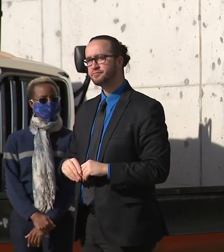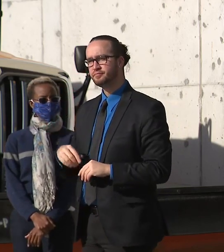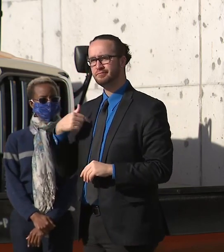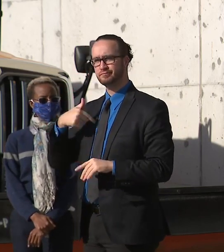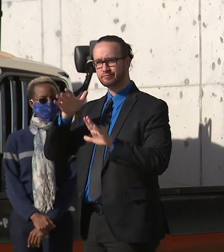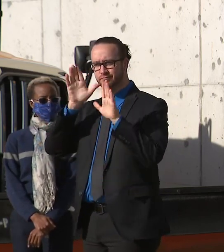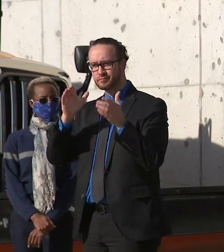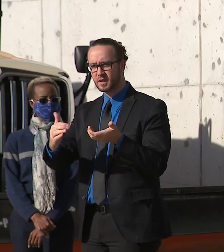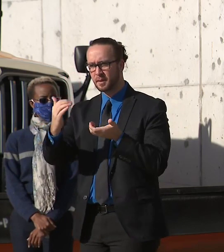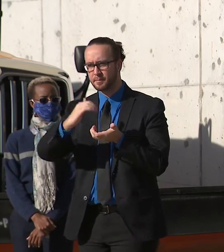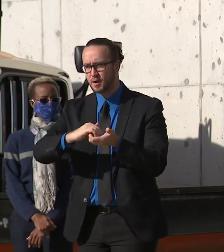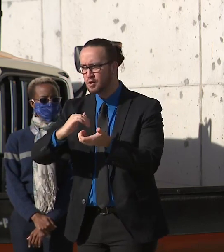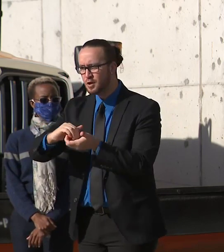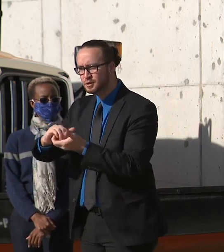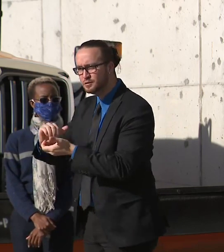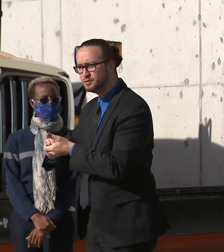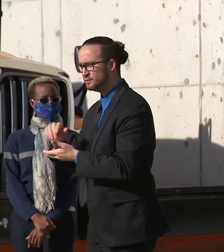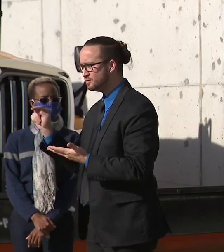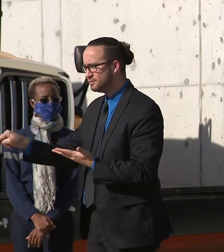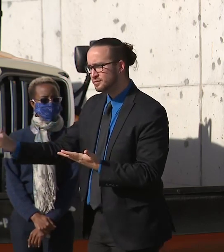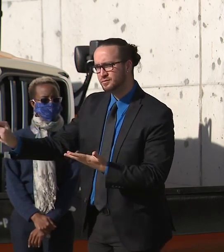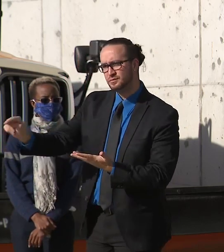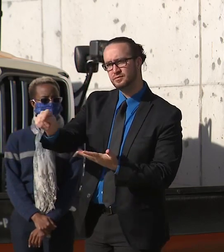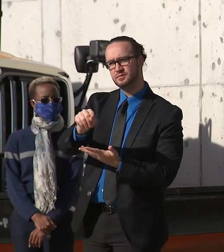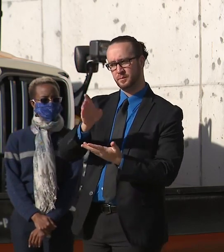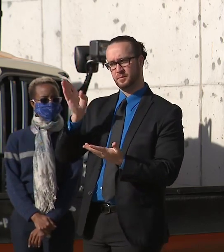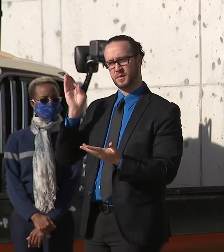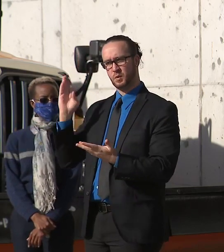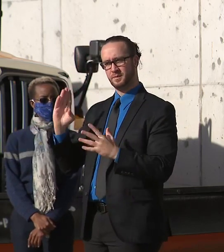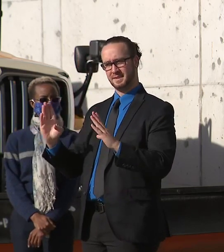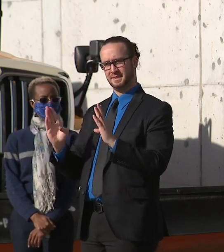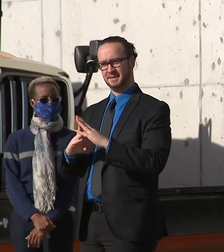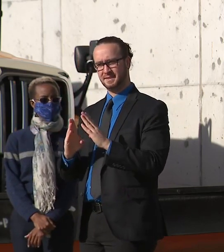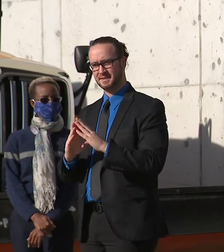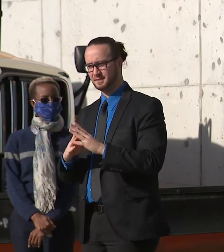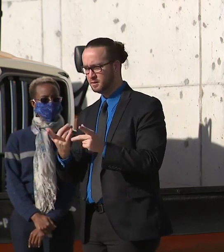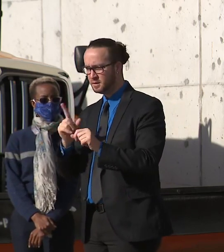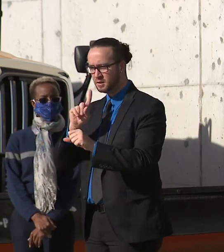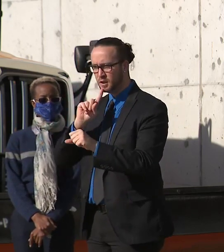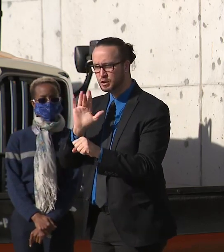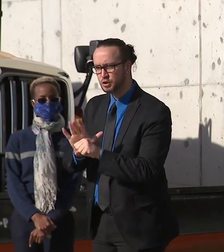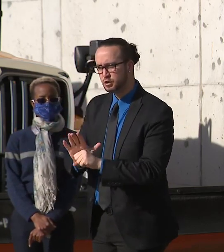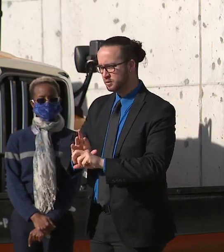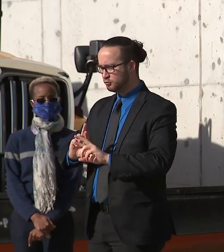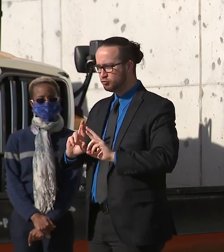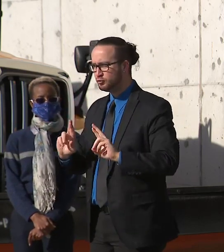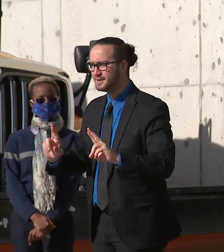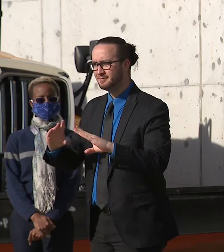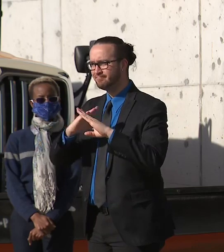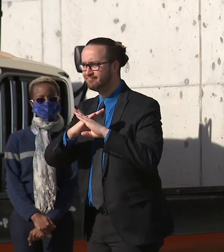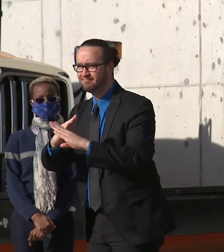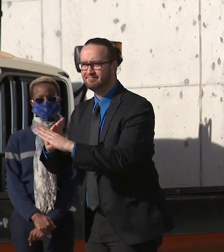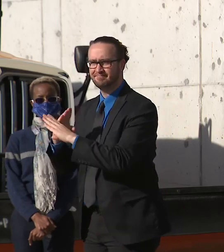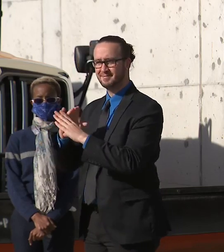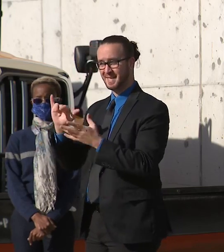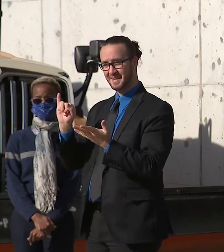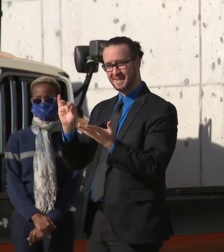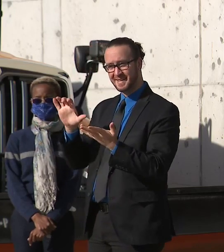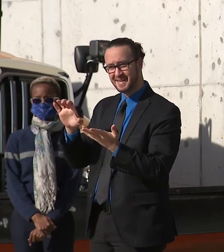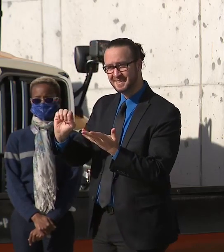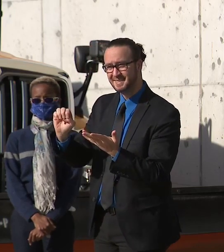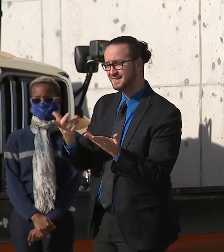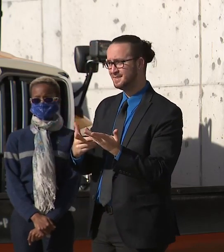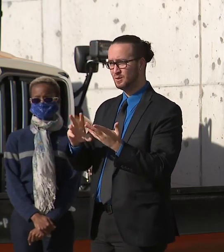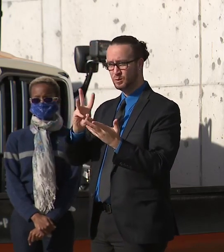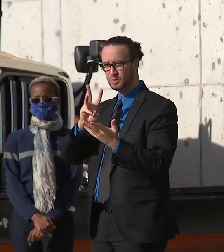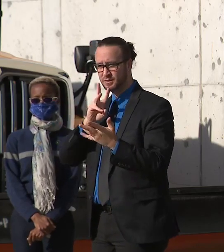of Transportation and other agencies to remove snow and ice from city streets. We provide trucks equipped with snow plows as well as